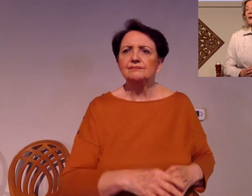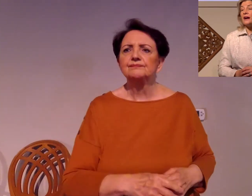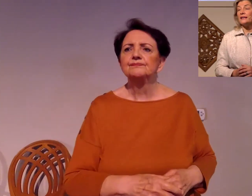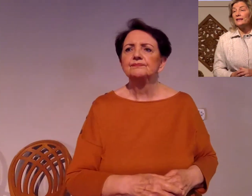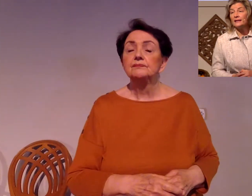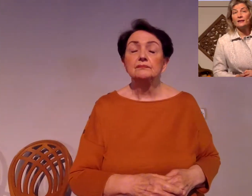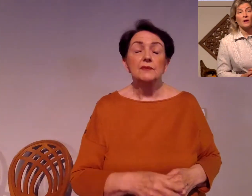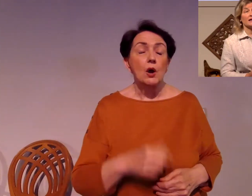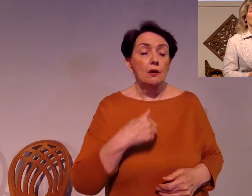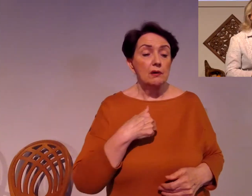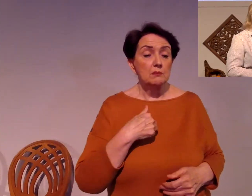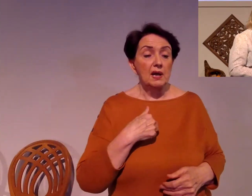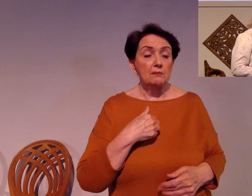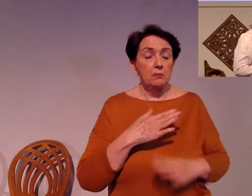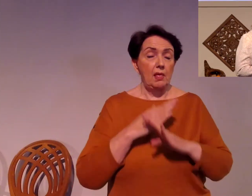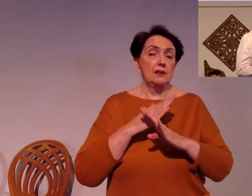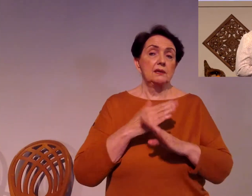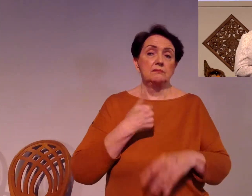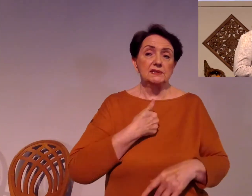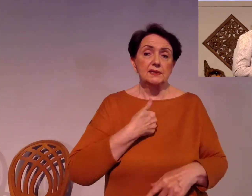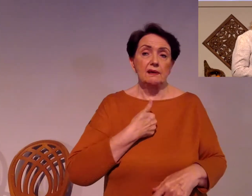Yes. Or am I getting in my own way?